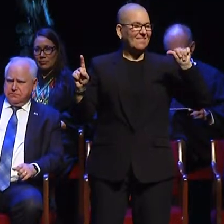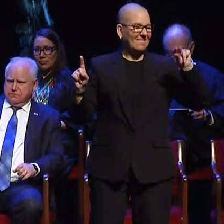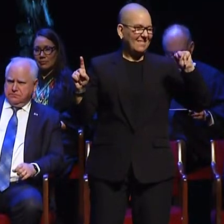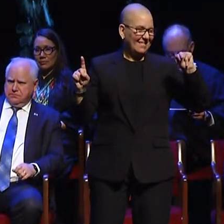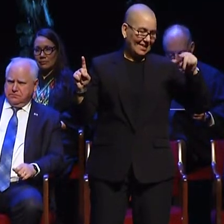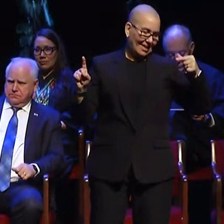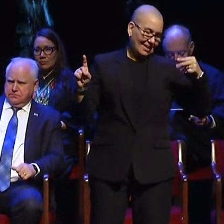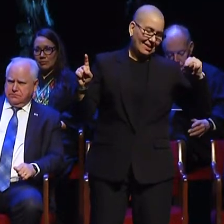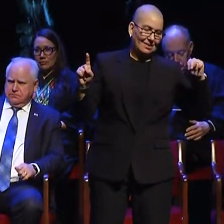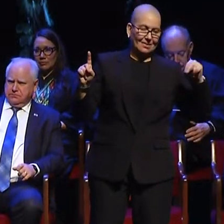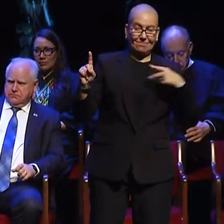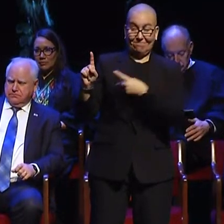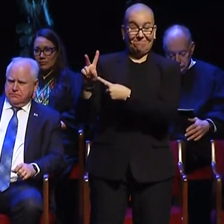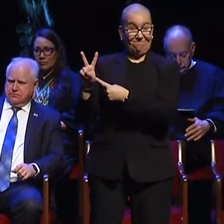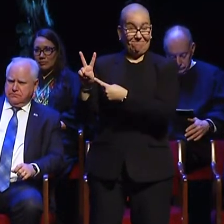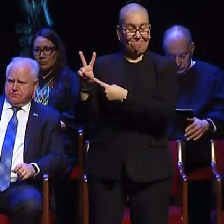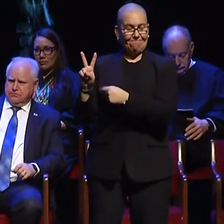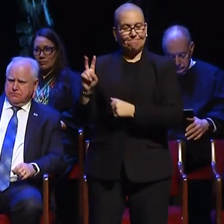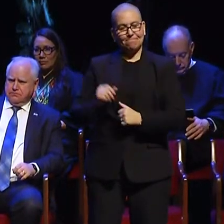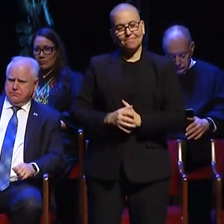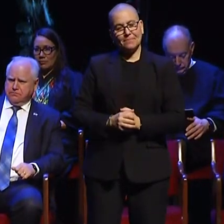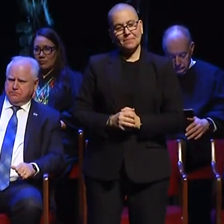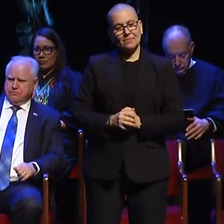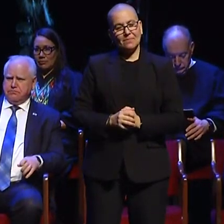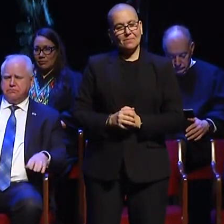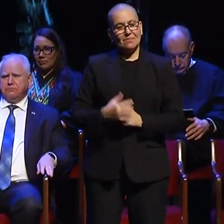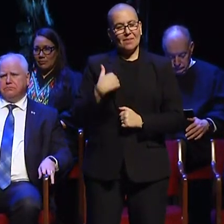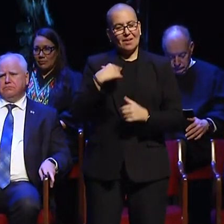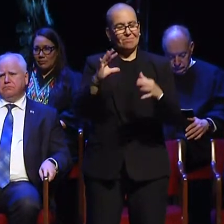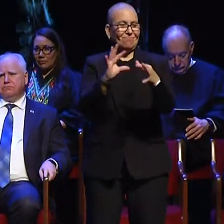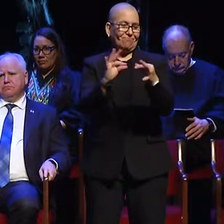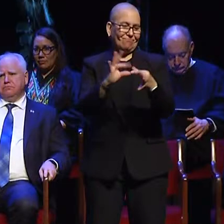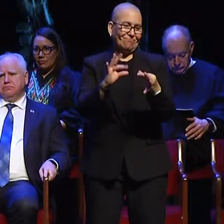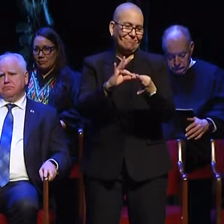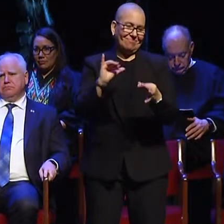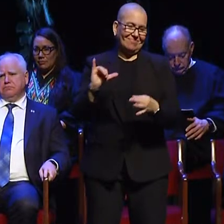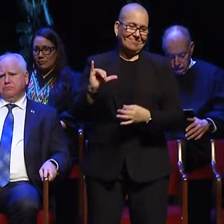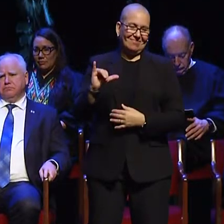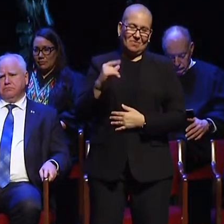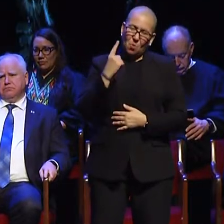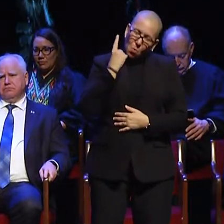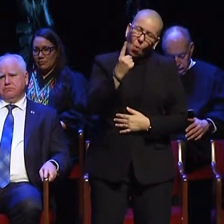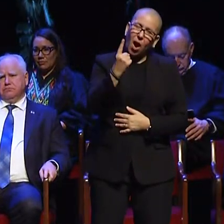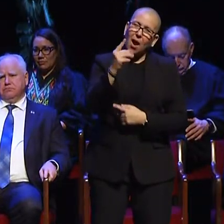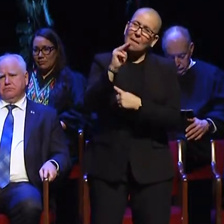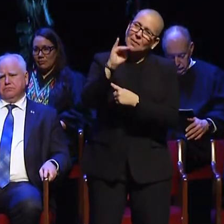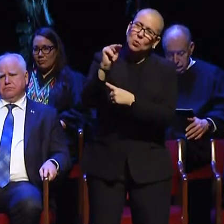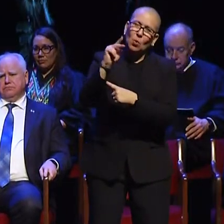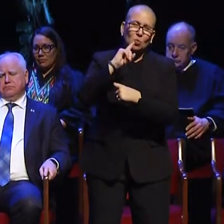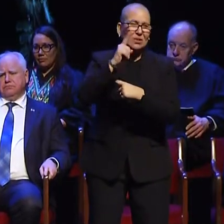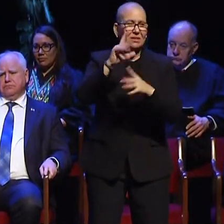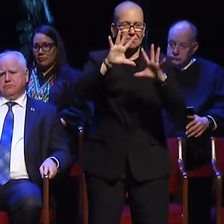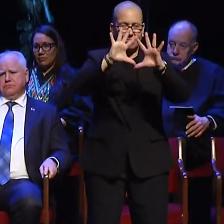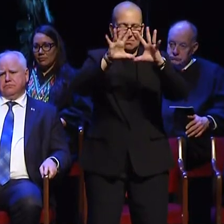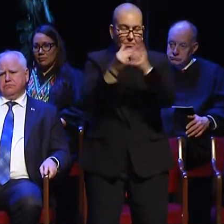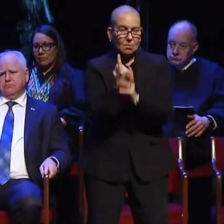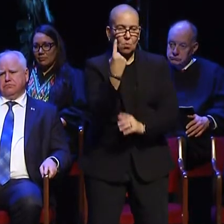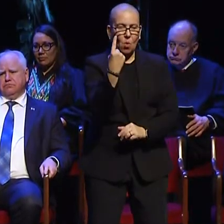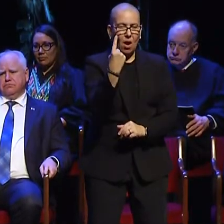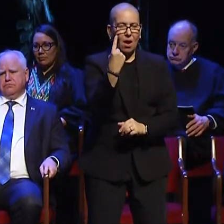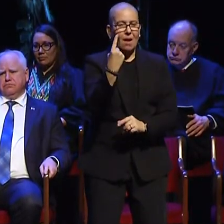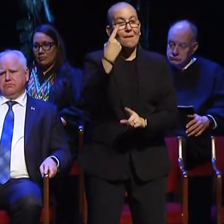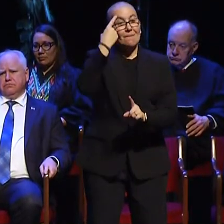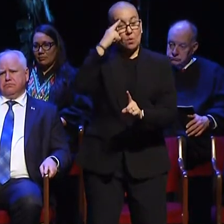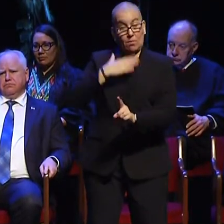I told you how my story was a One Minnesota story about building a pathway for a little Anishinaabe girl